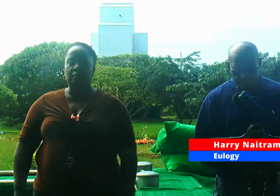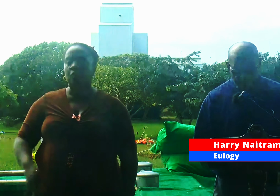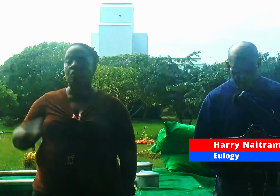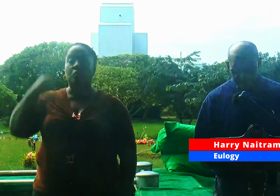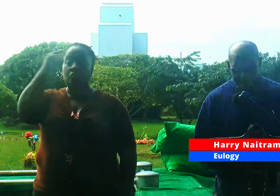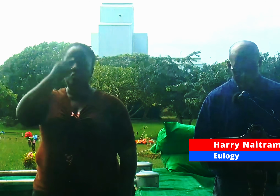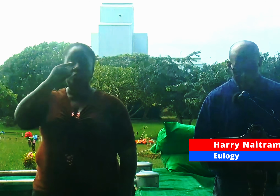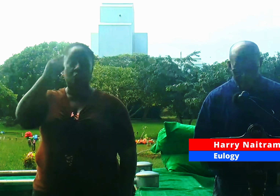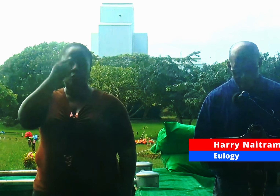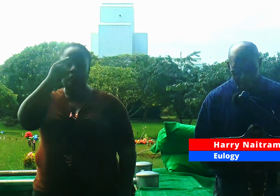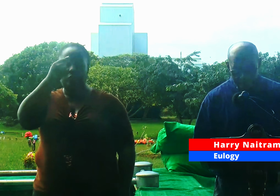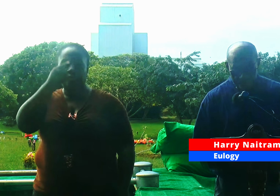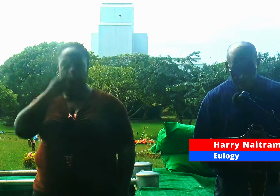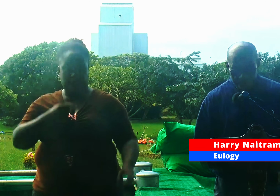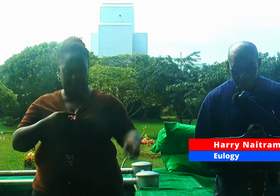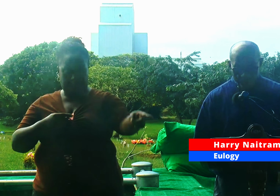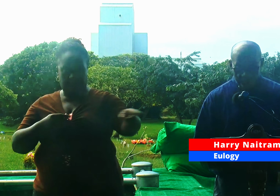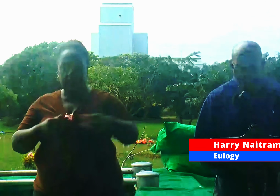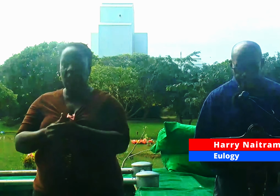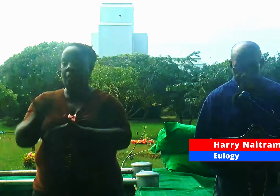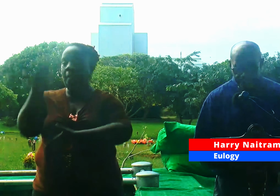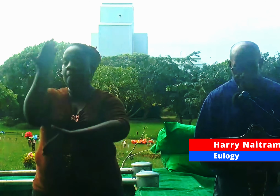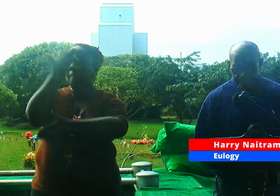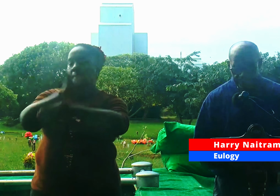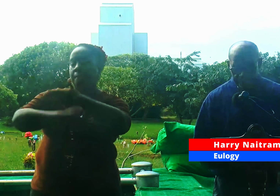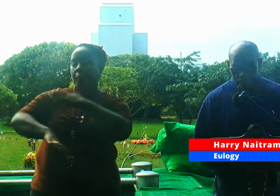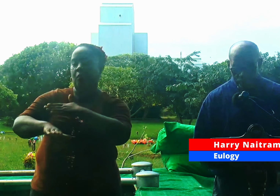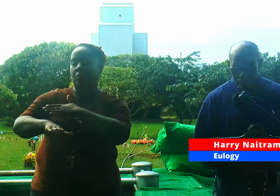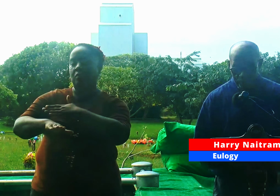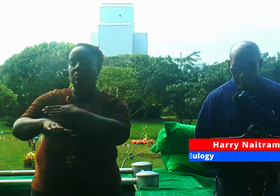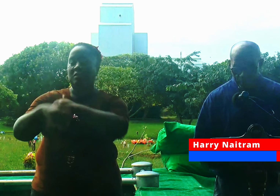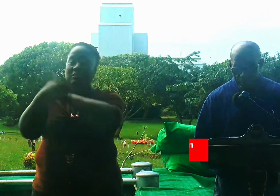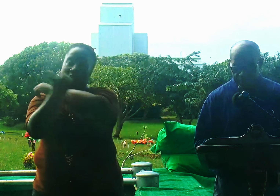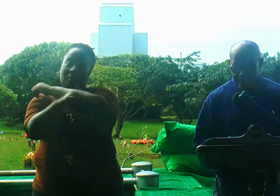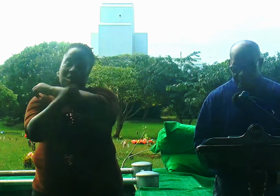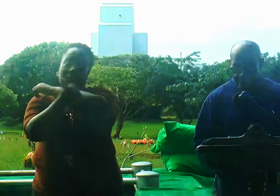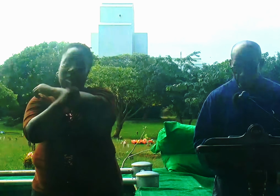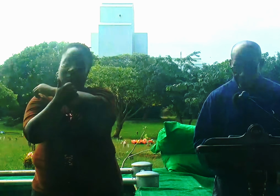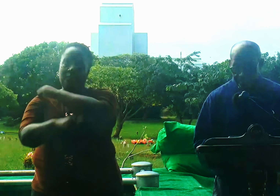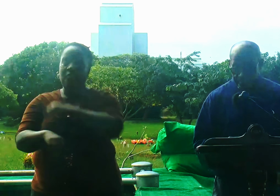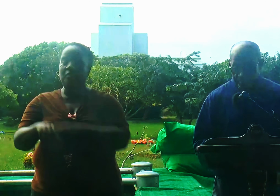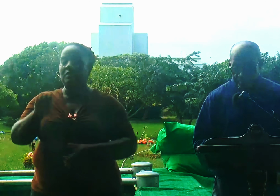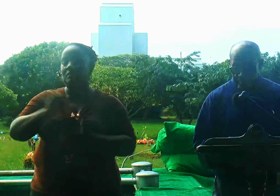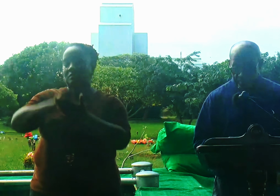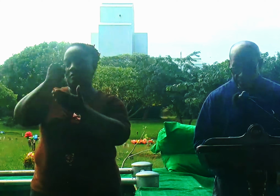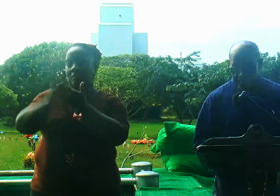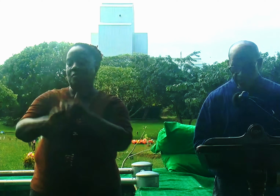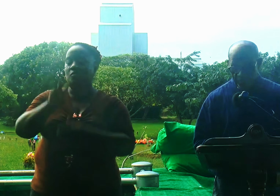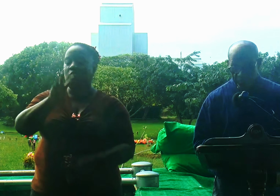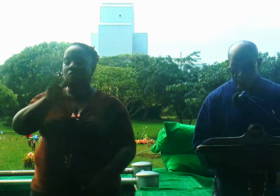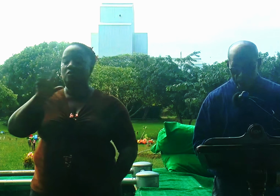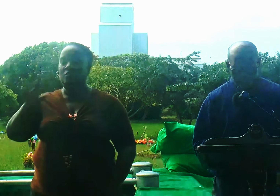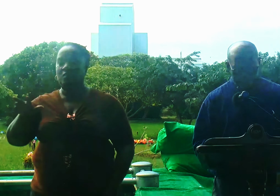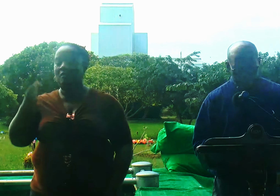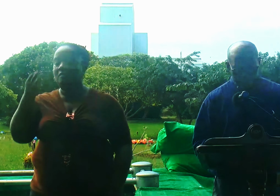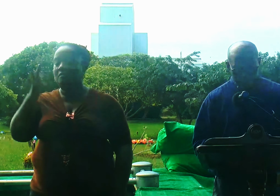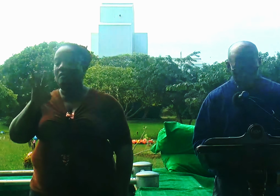Joseph Theophilus Carter was born in Belle Plaine, St. Andrew on September the 23rd,